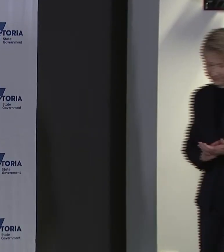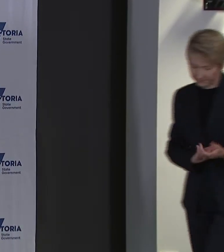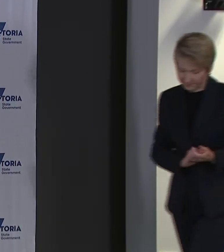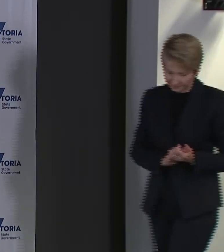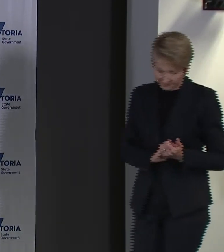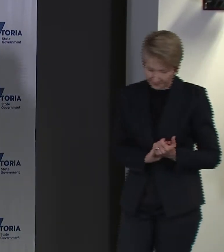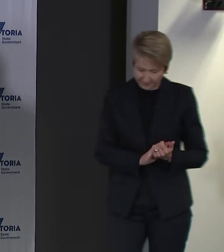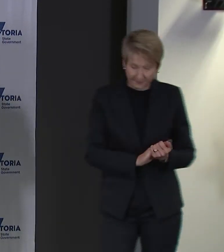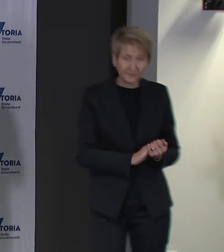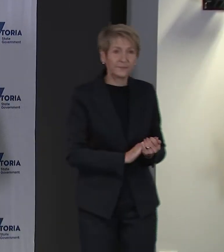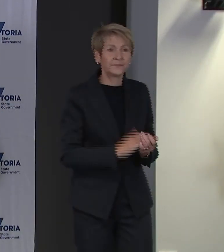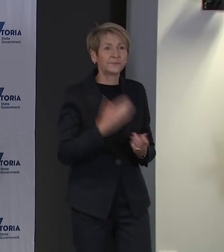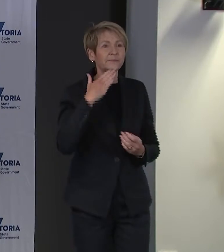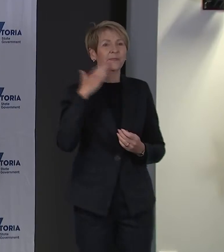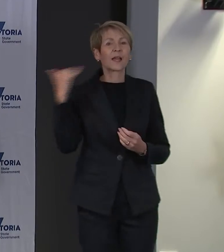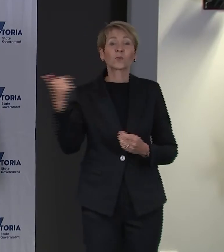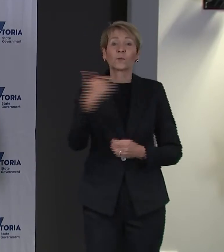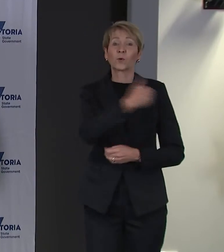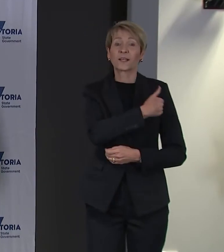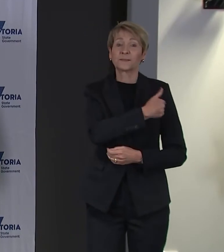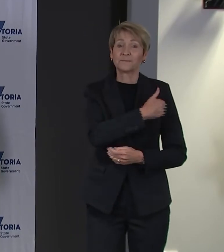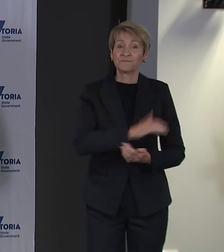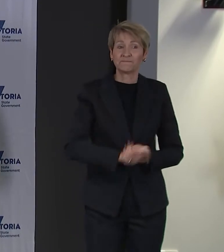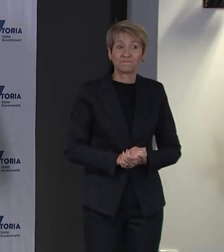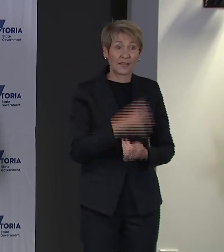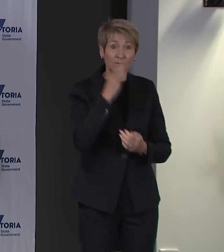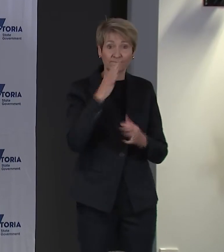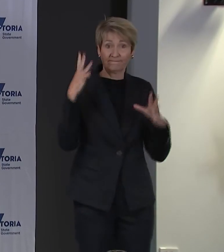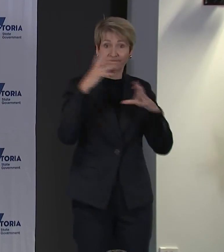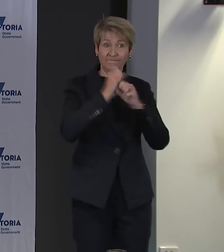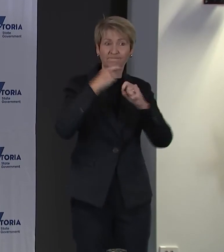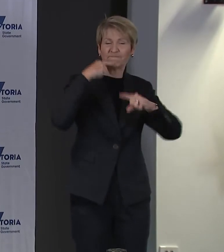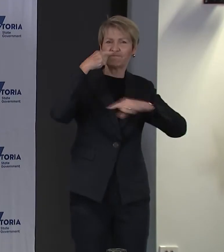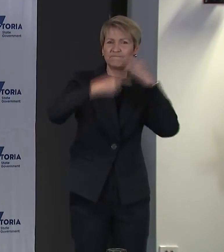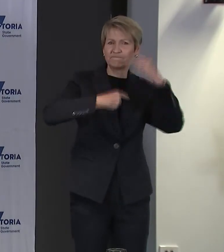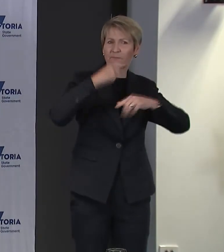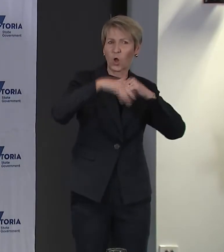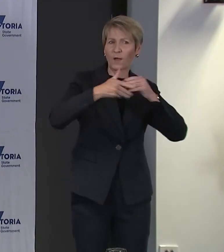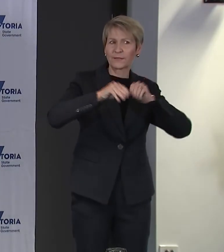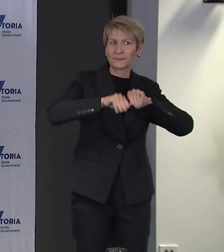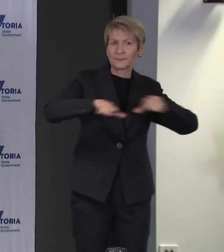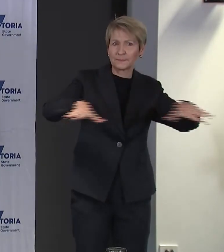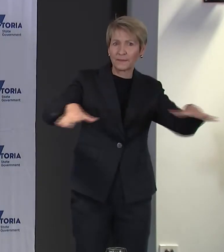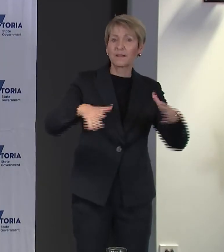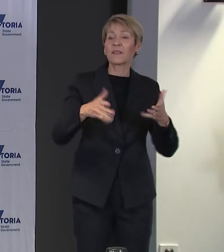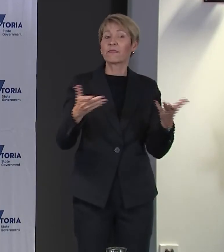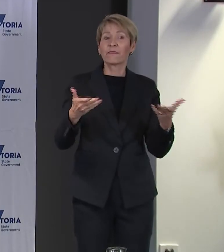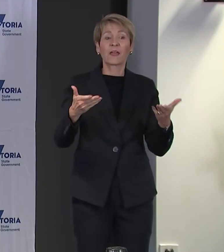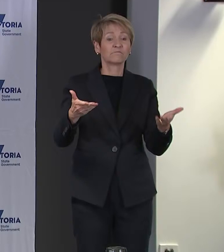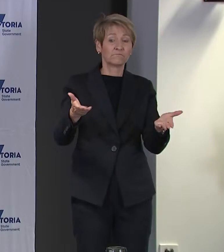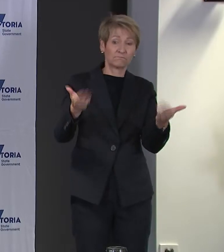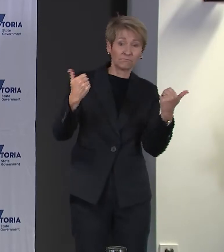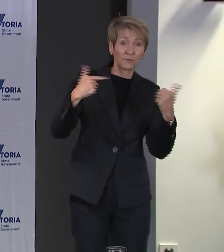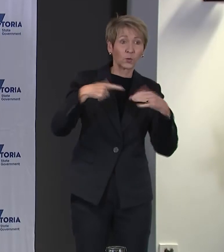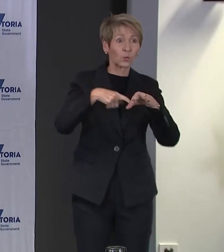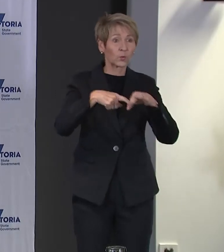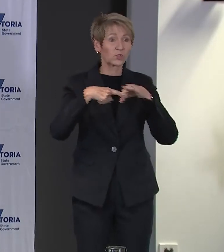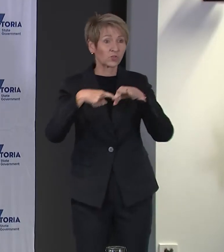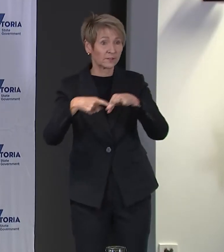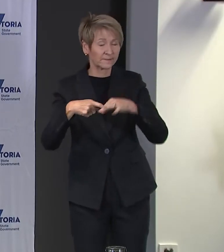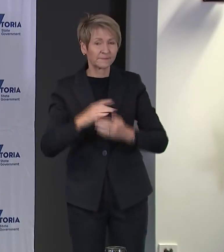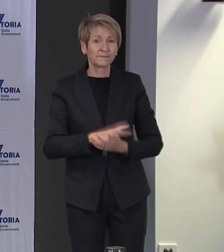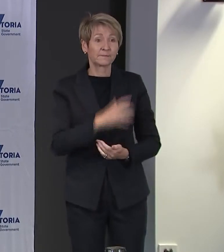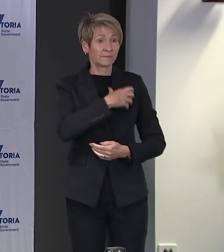Great, thanks Sharon, and good morning. I'll just do a brief update on the rest of the outbreak and then we'll be pleased to take any questions. So as the Minister